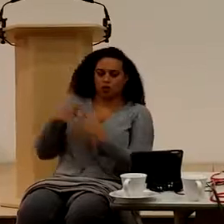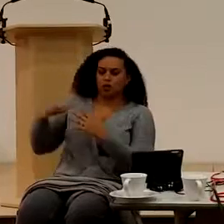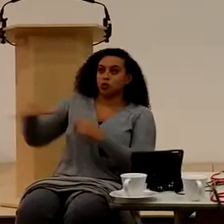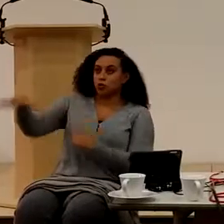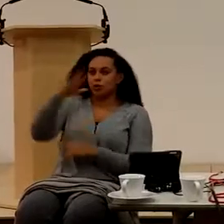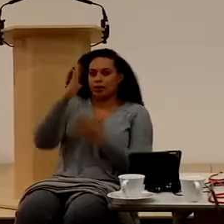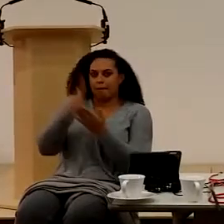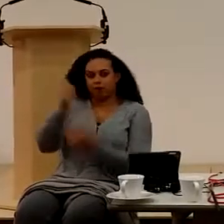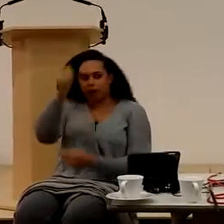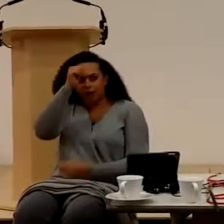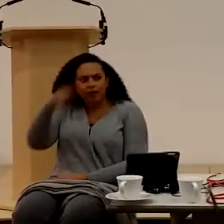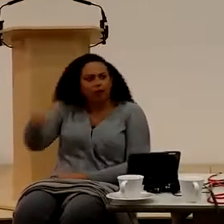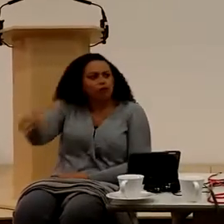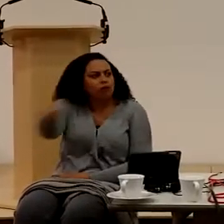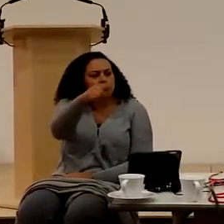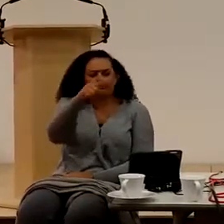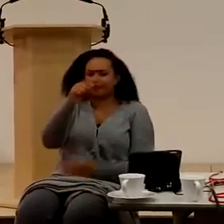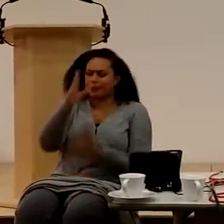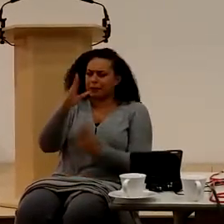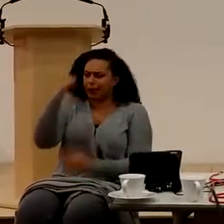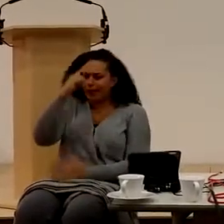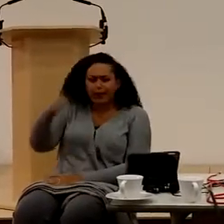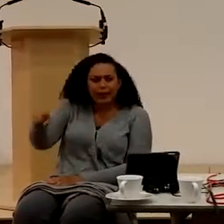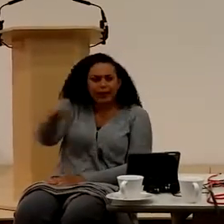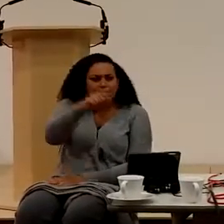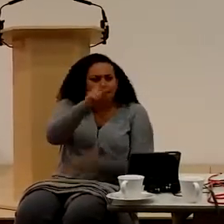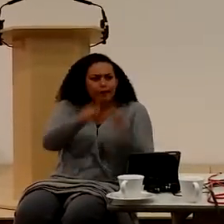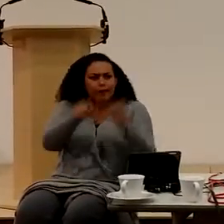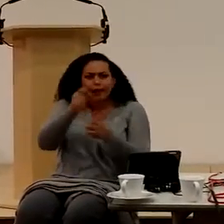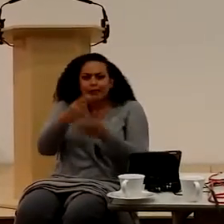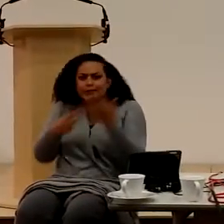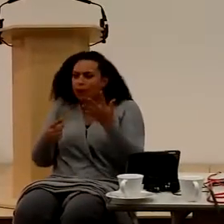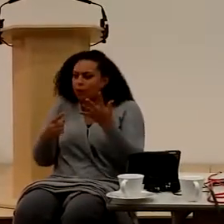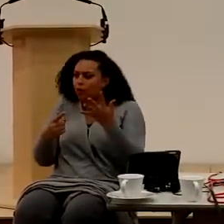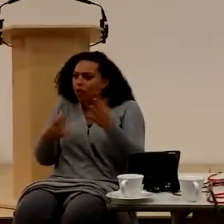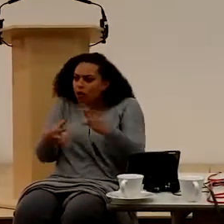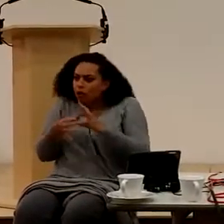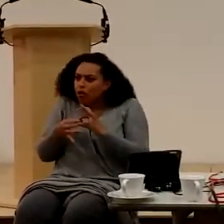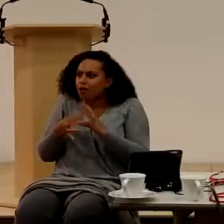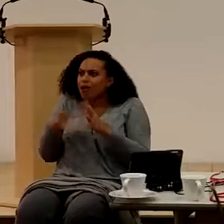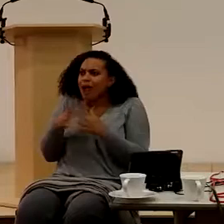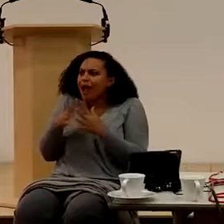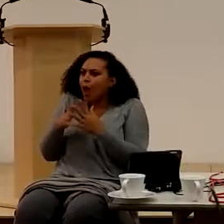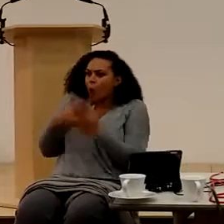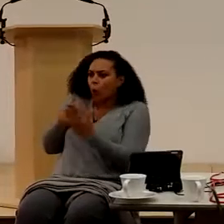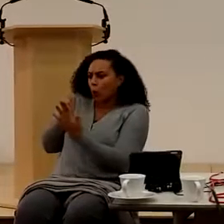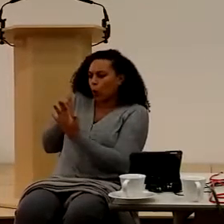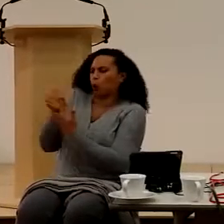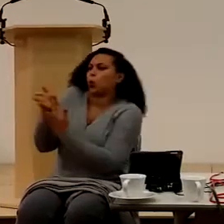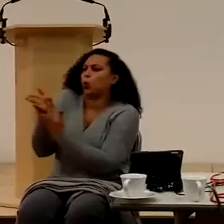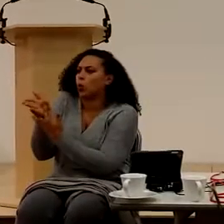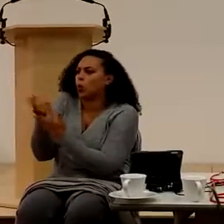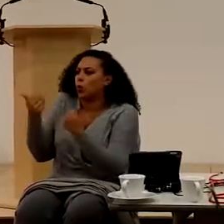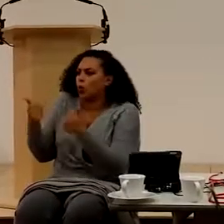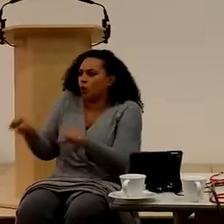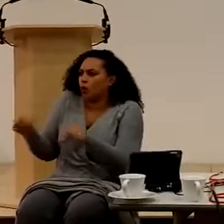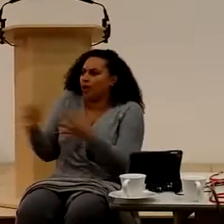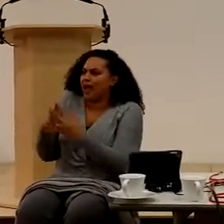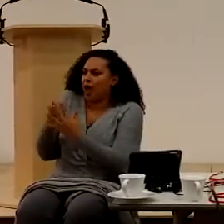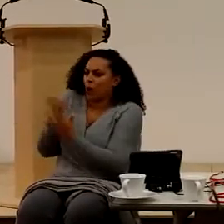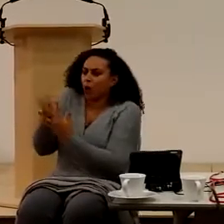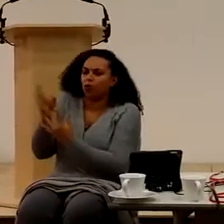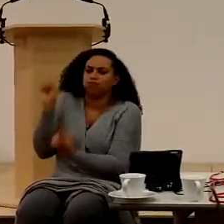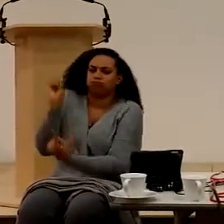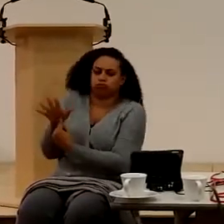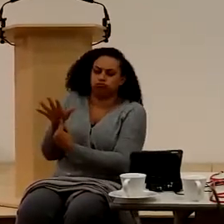precisely how society tries to take us into account,